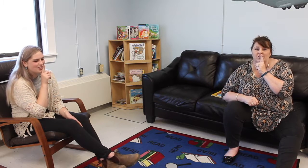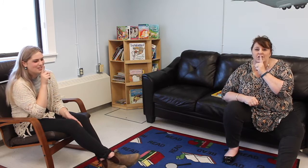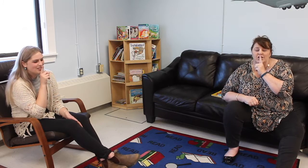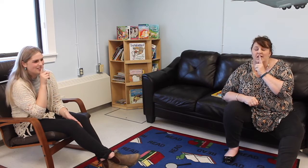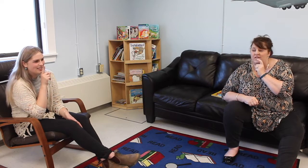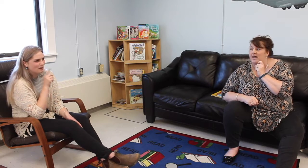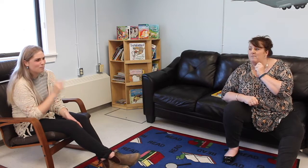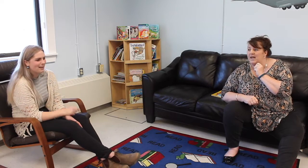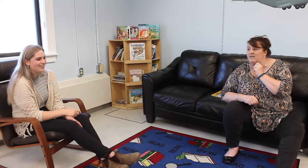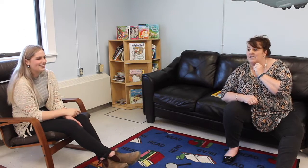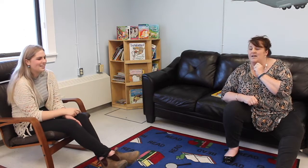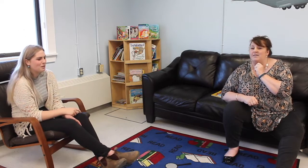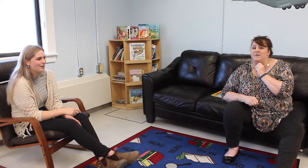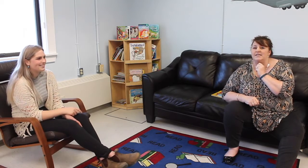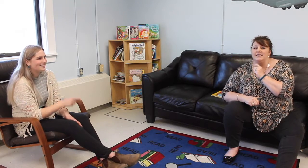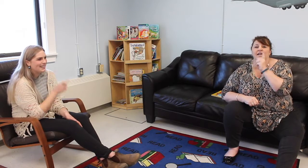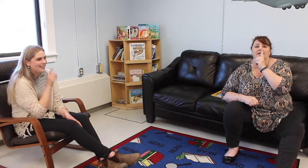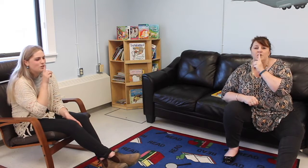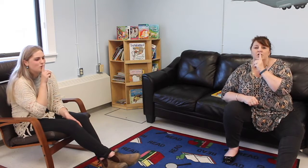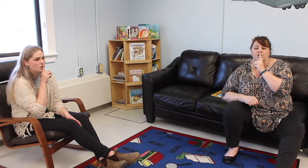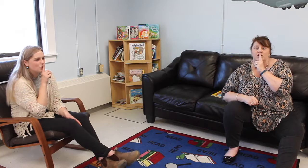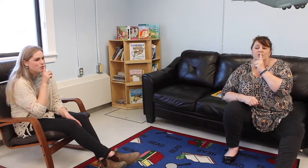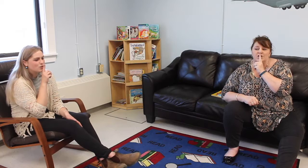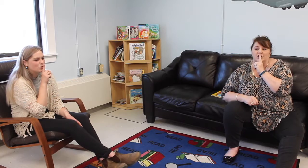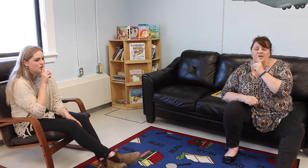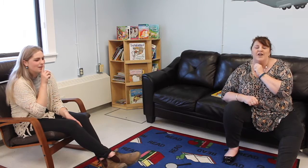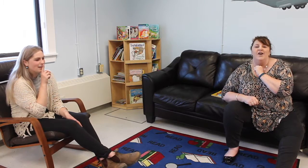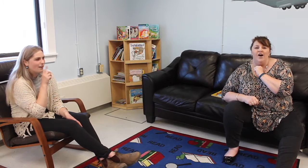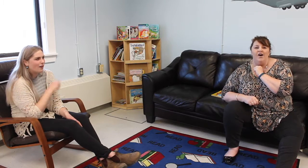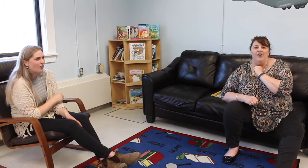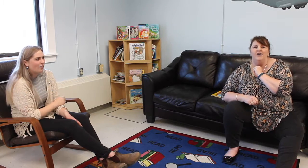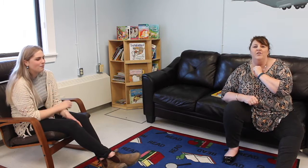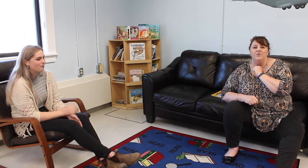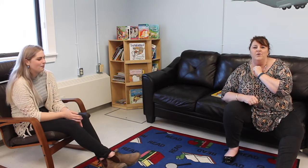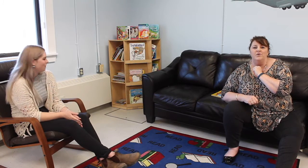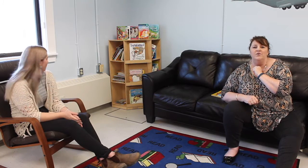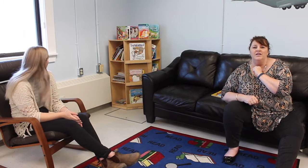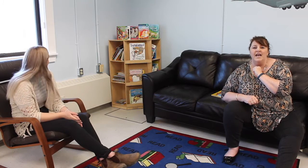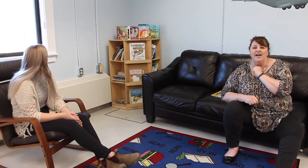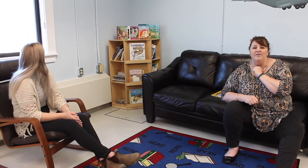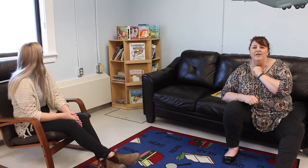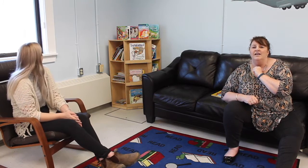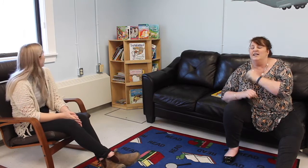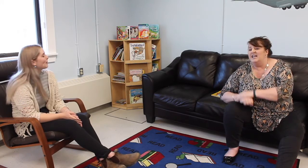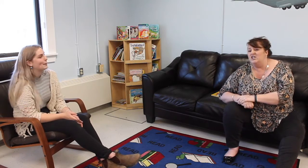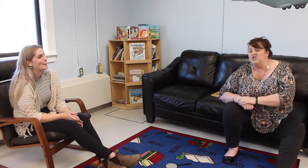shh, shh, shh, shh, shh. The parents on the bus say, shh, shh, shh, all through the town. Did